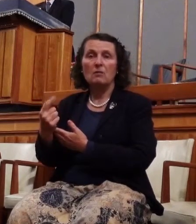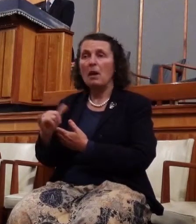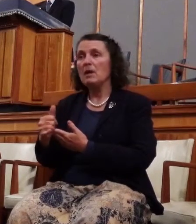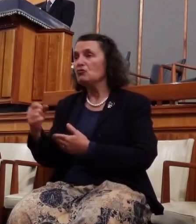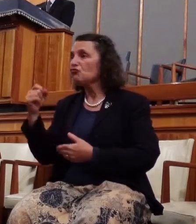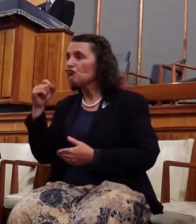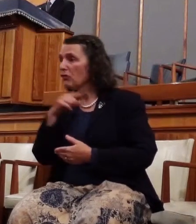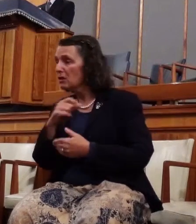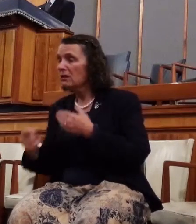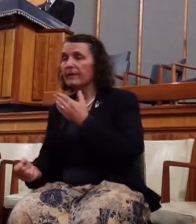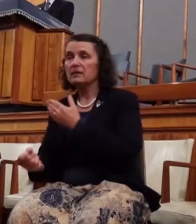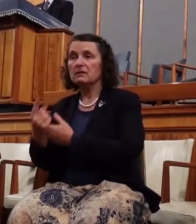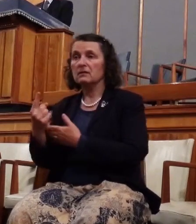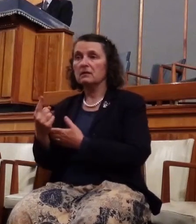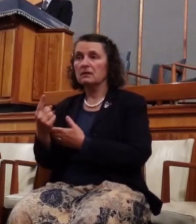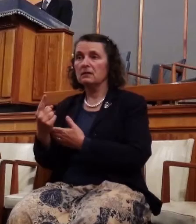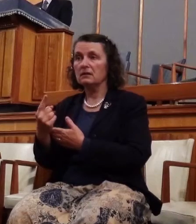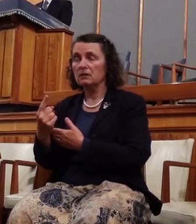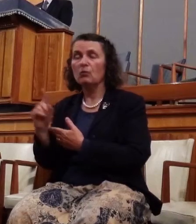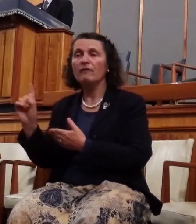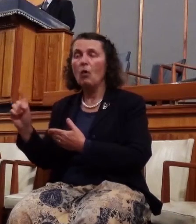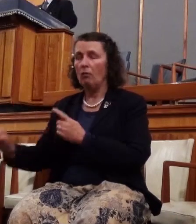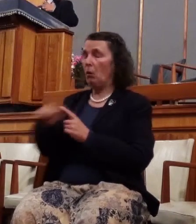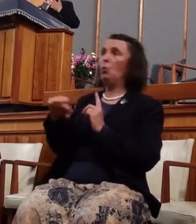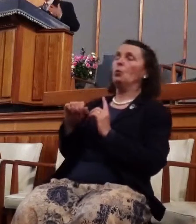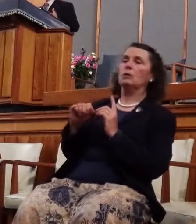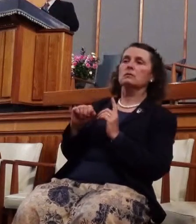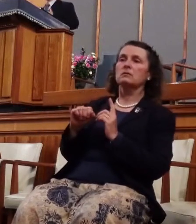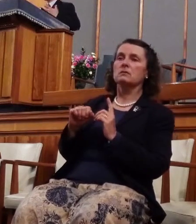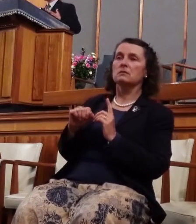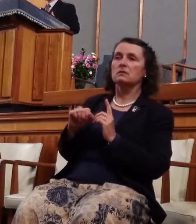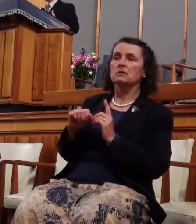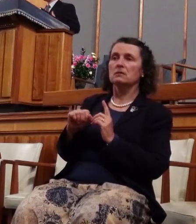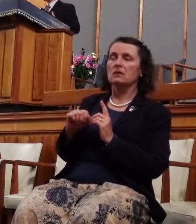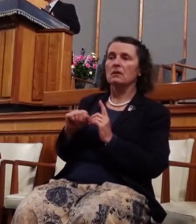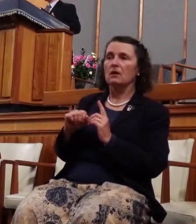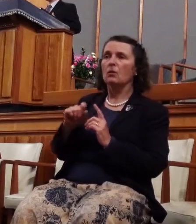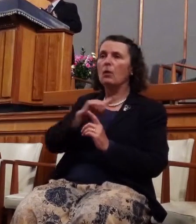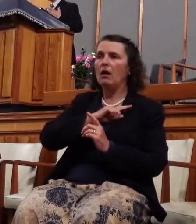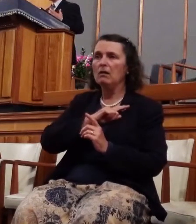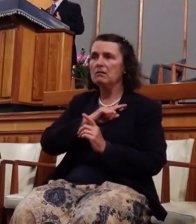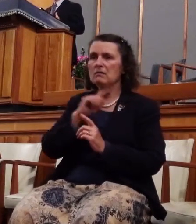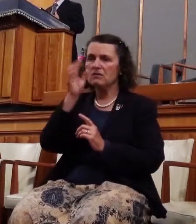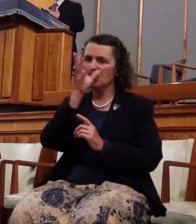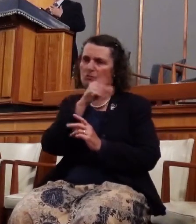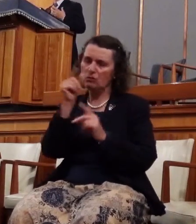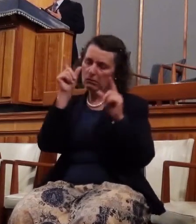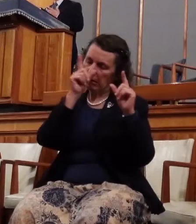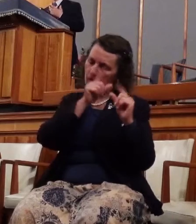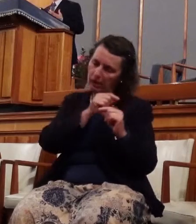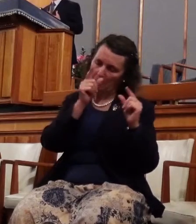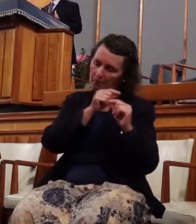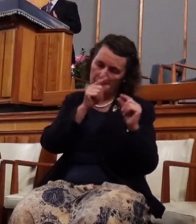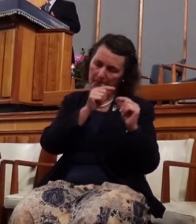hard means in order to wake us, in order to take us out from that lethargy, that